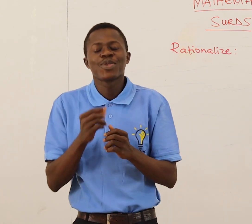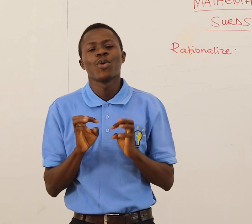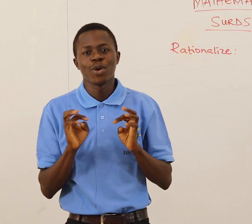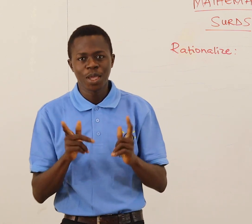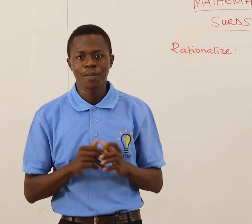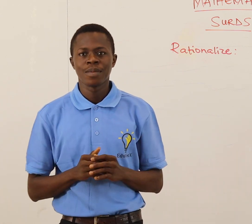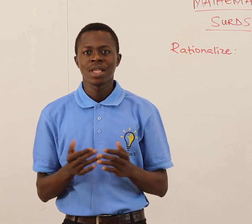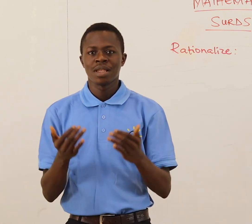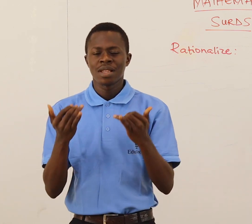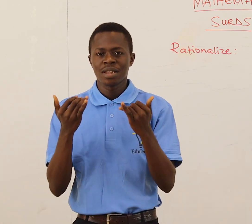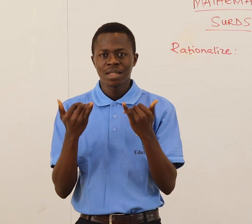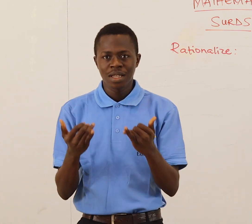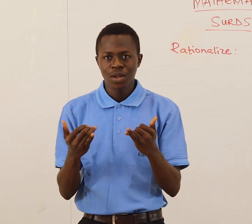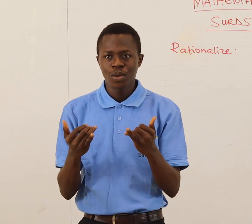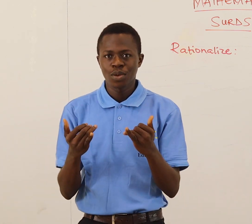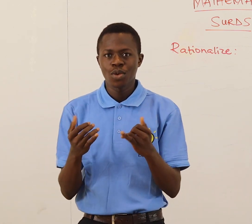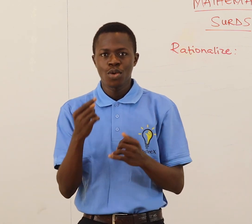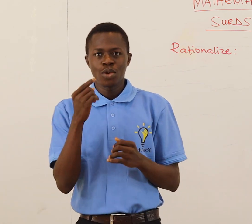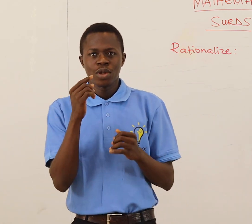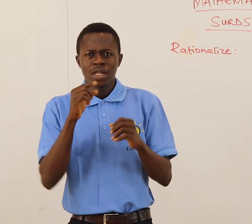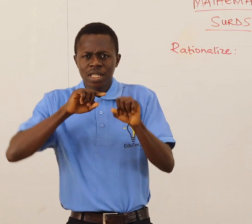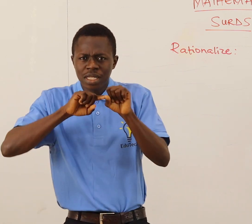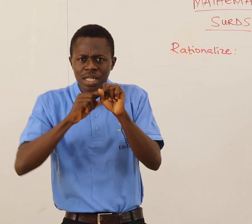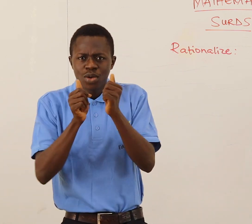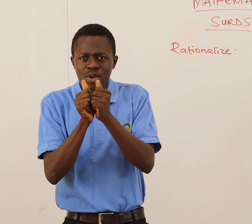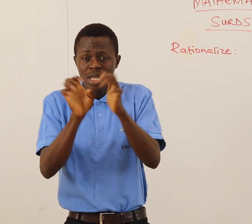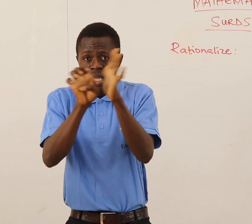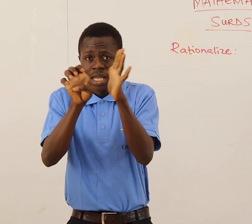So follow me through in this lesson and then you'll get to know.